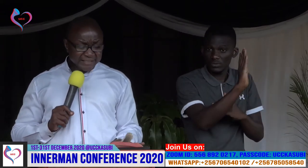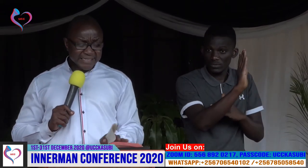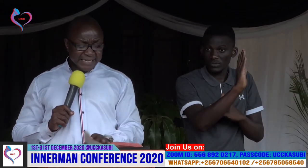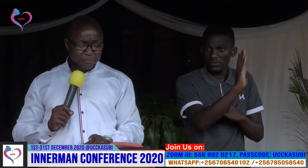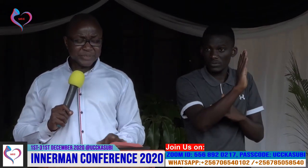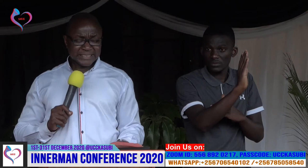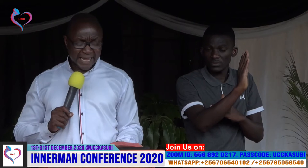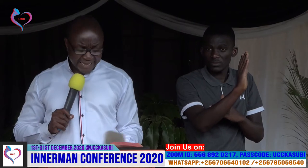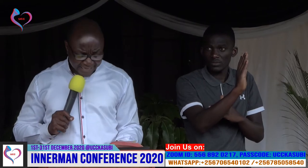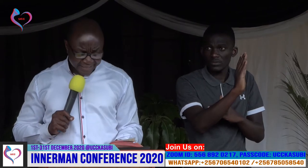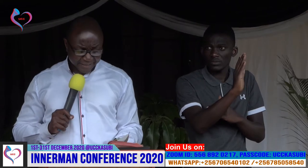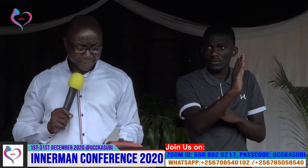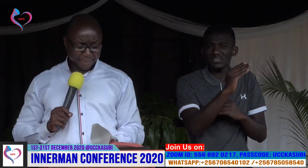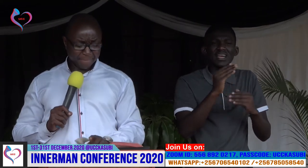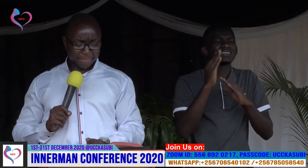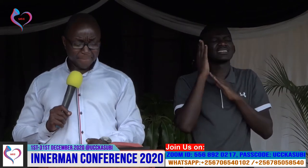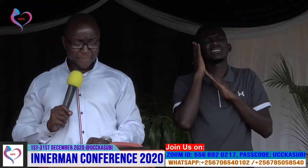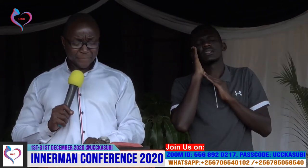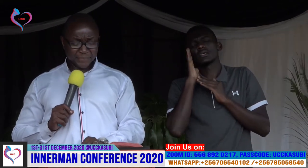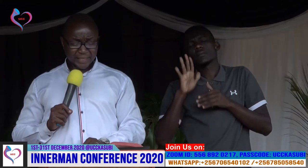They sleep tired.